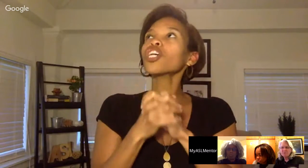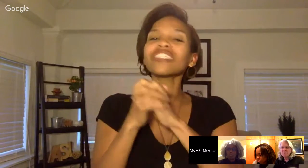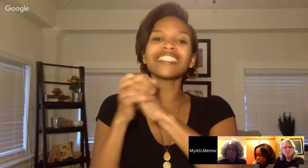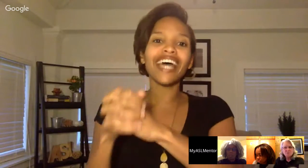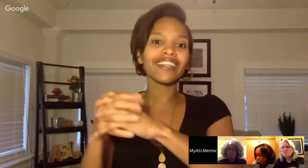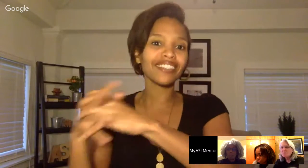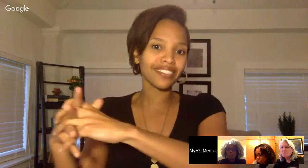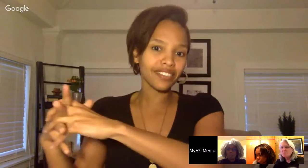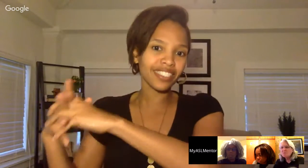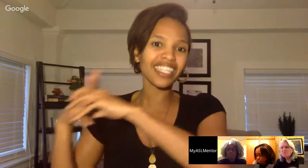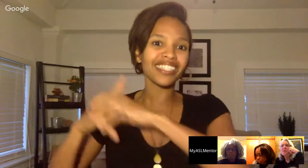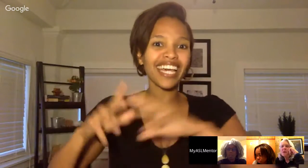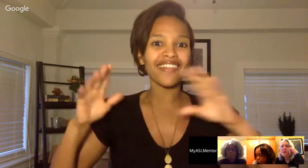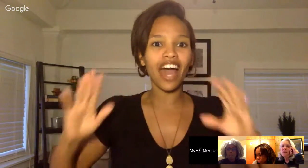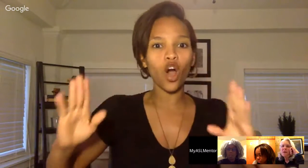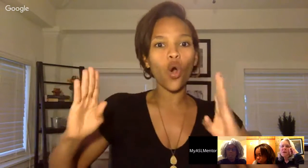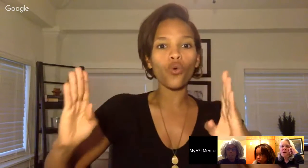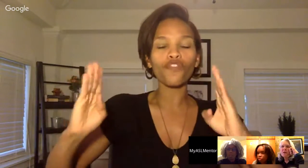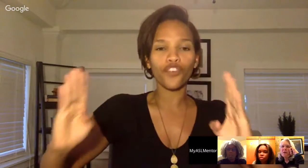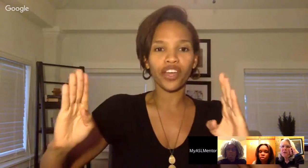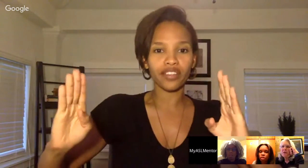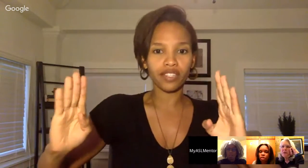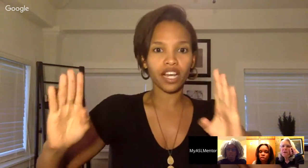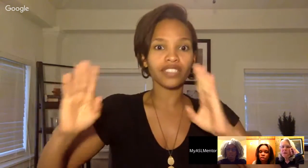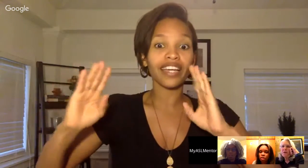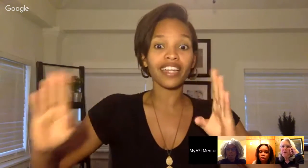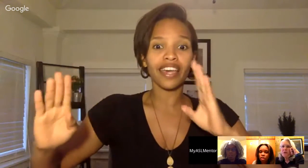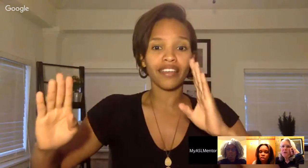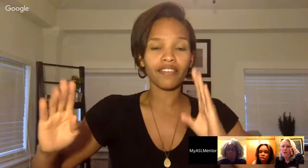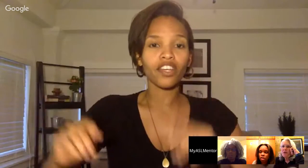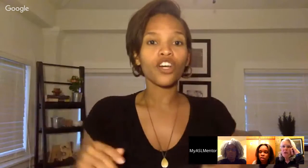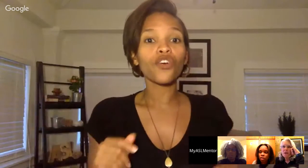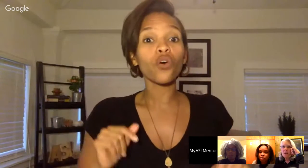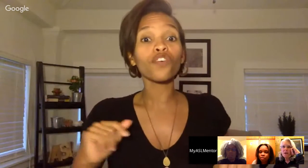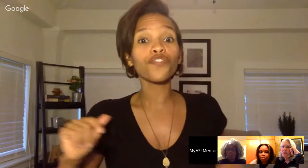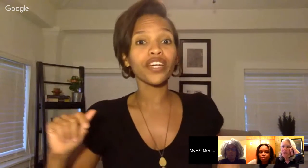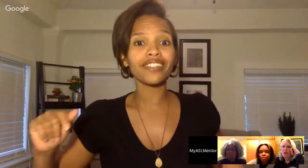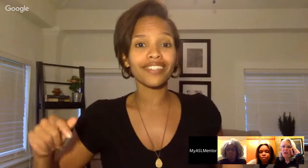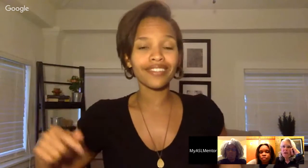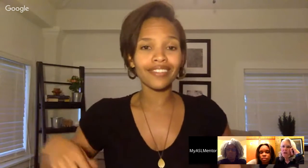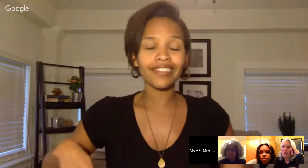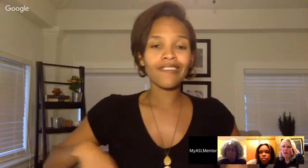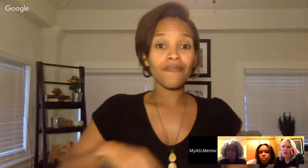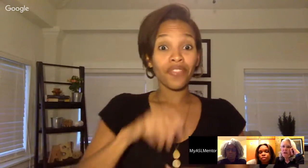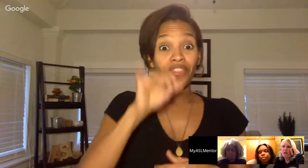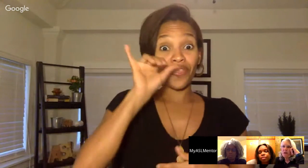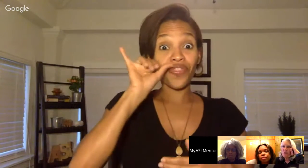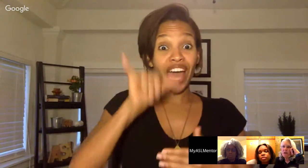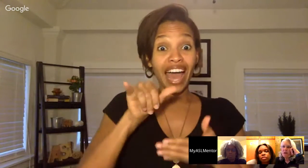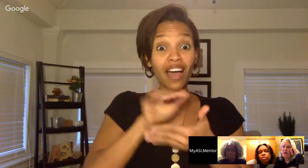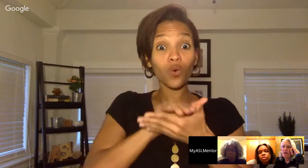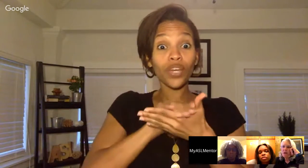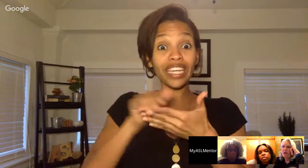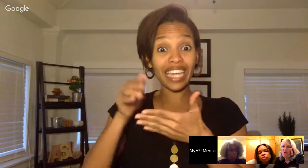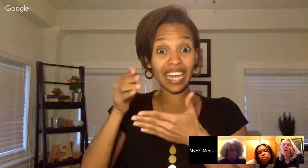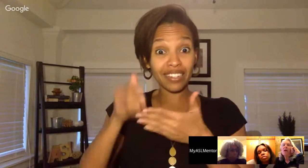her intent is to say that whole phrase, and I'll sign it again. The whole phrase is, that